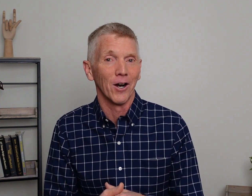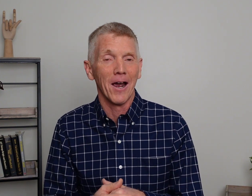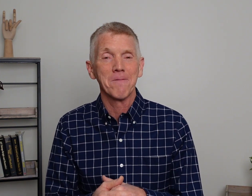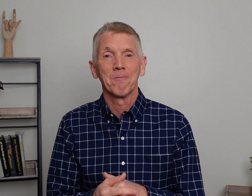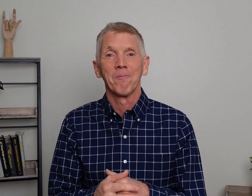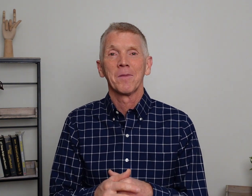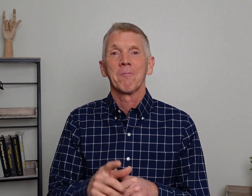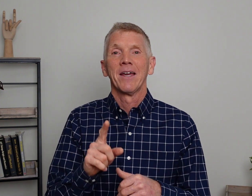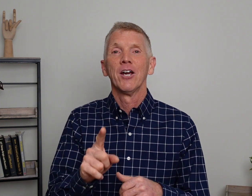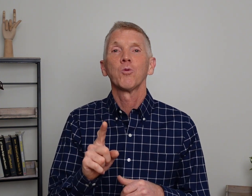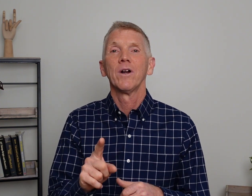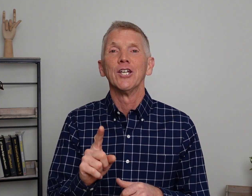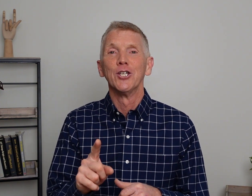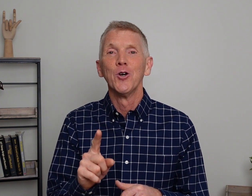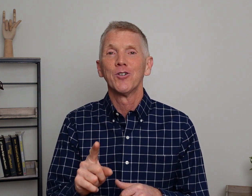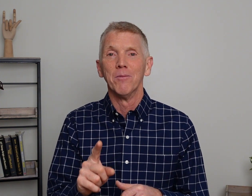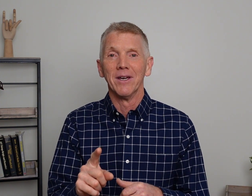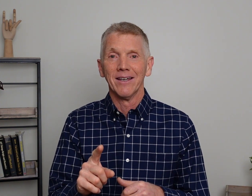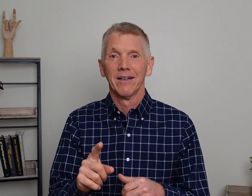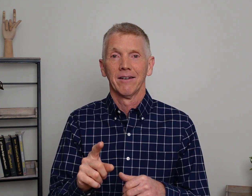right? Here's what it used to be.